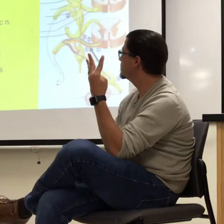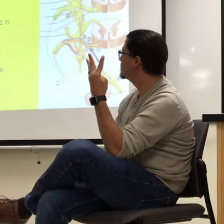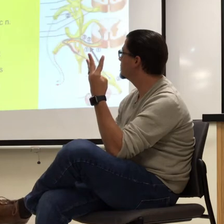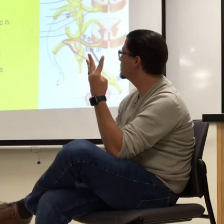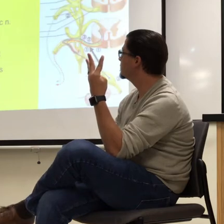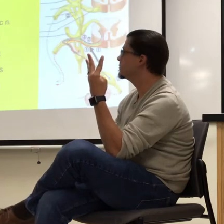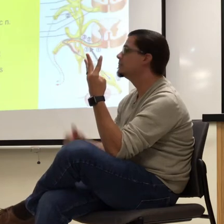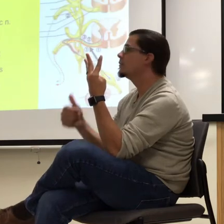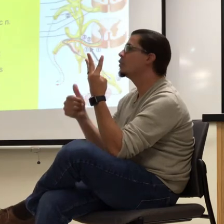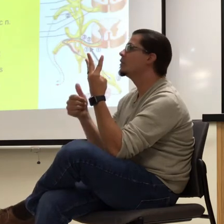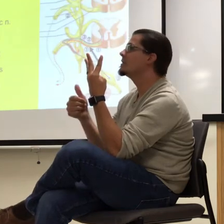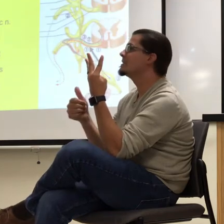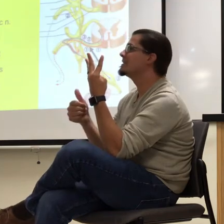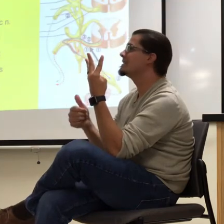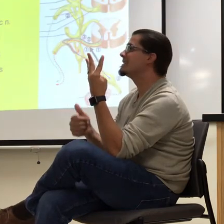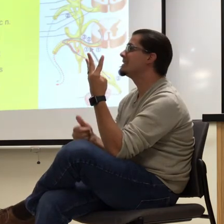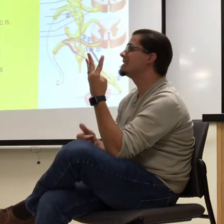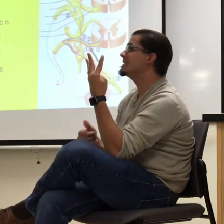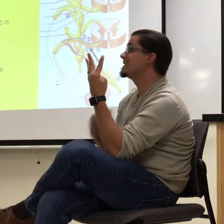What'd you put for that?